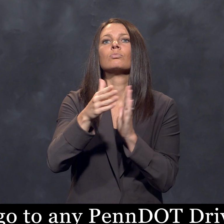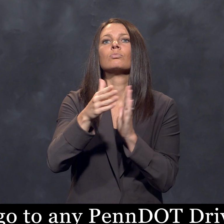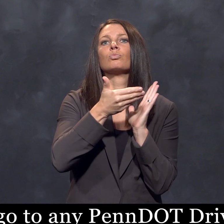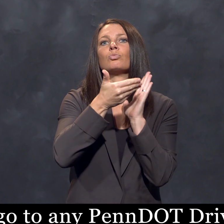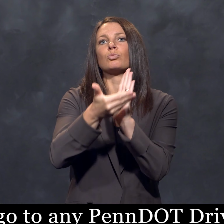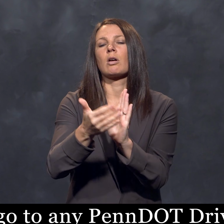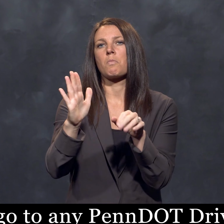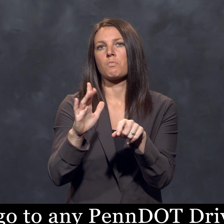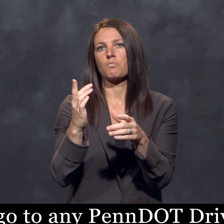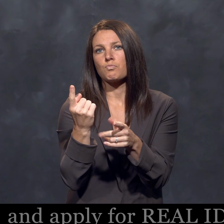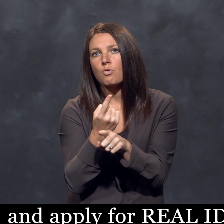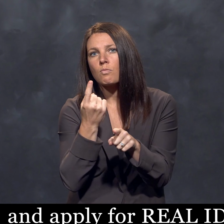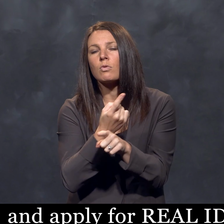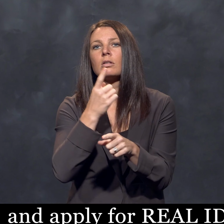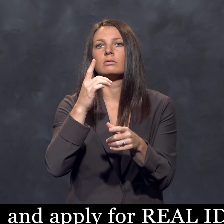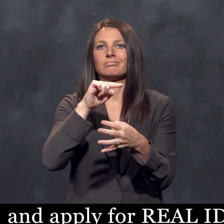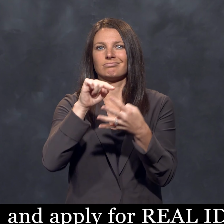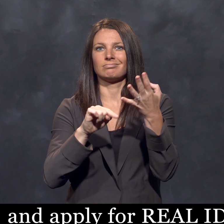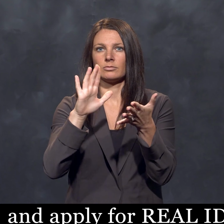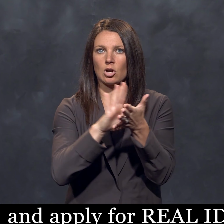documentation and apply for Real ID.